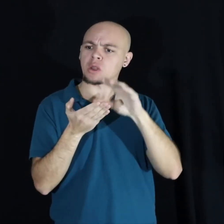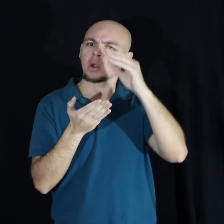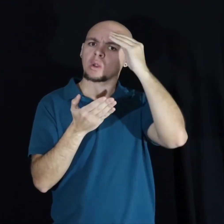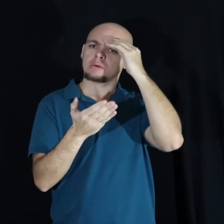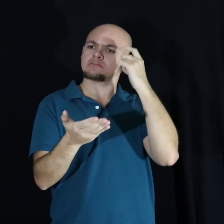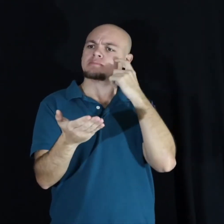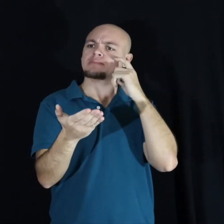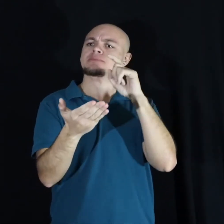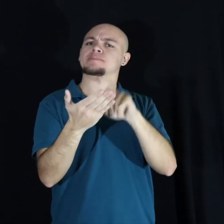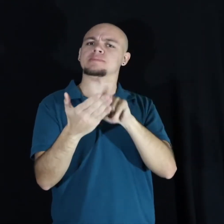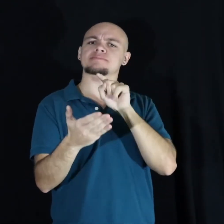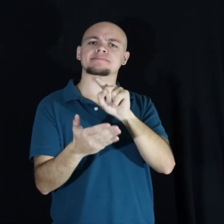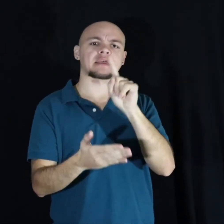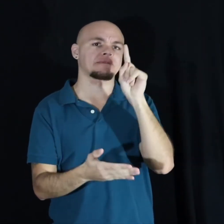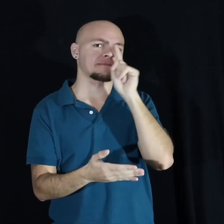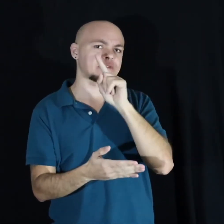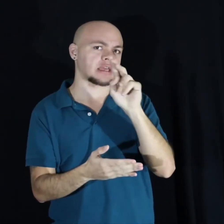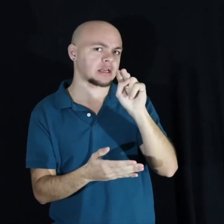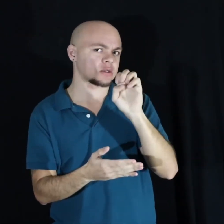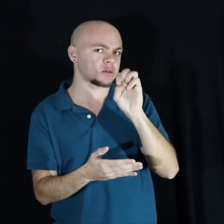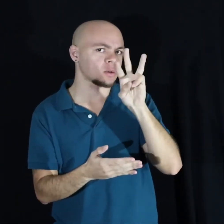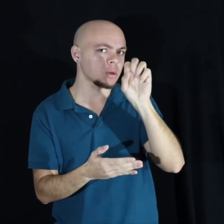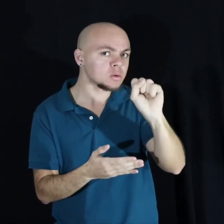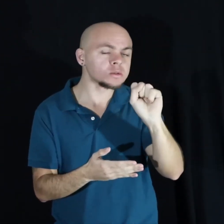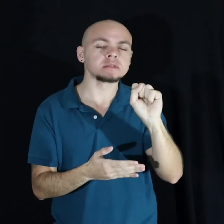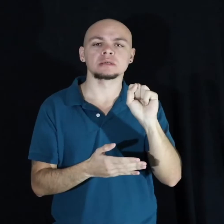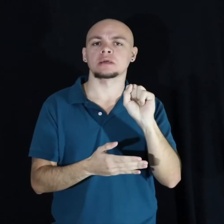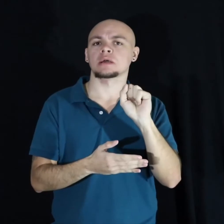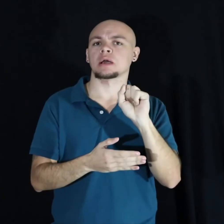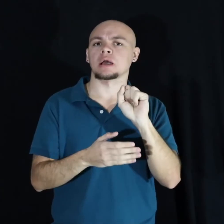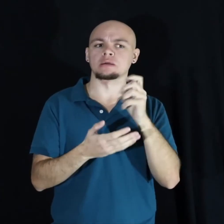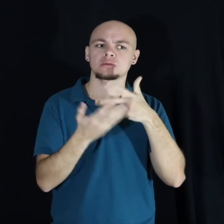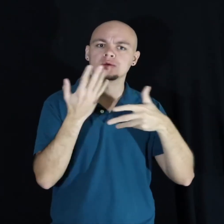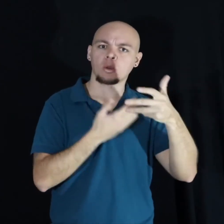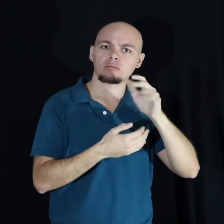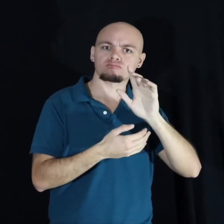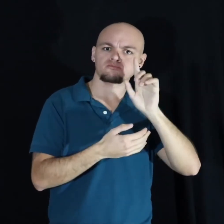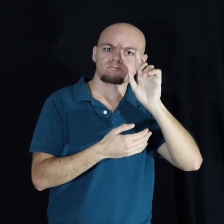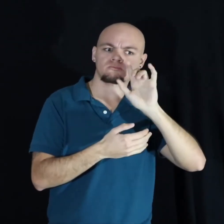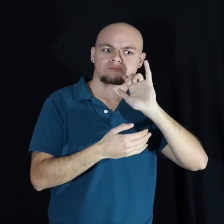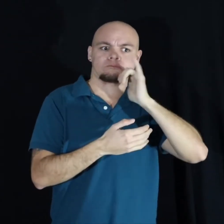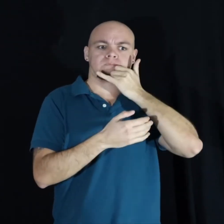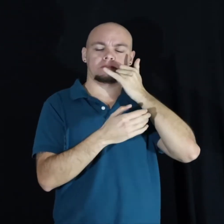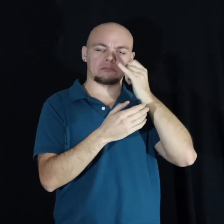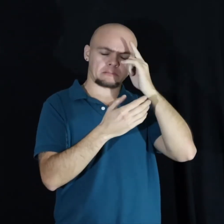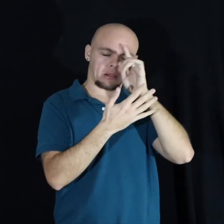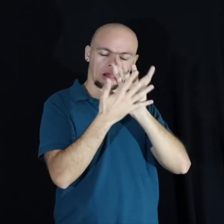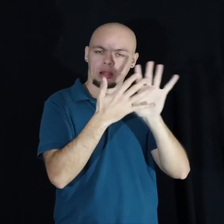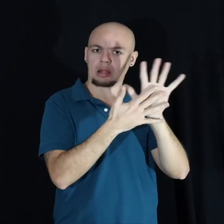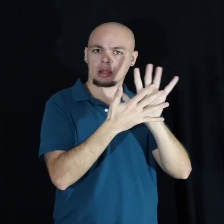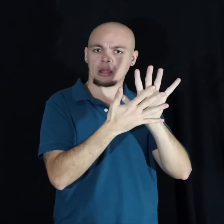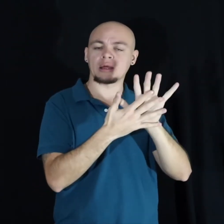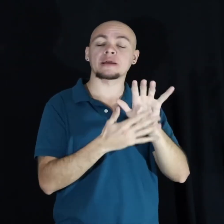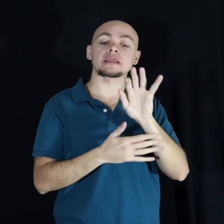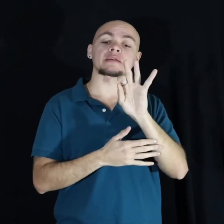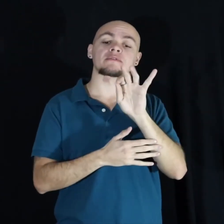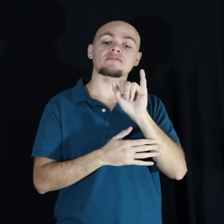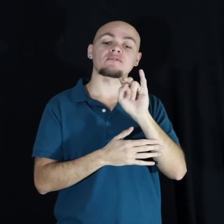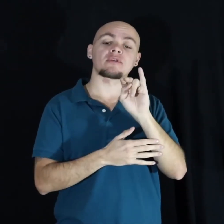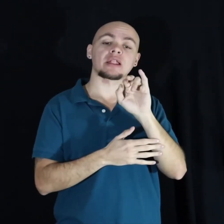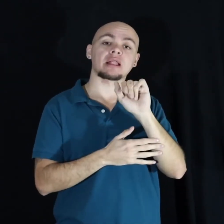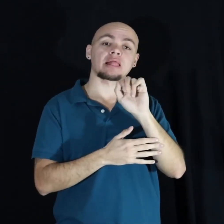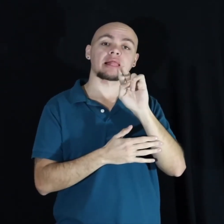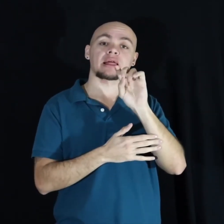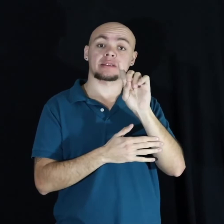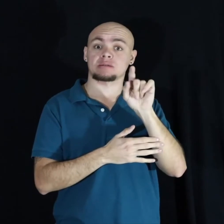spot fake news and other distortions. And just like in Finland, we can also create